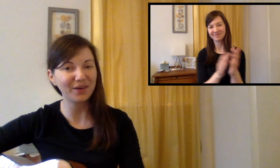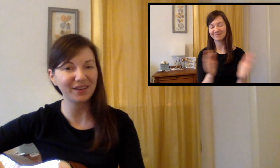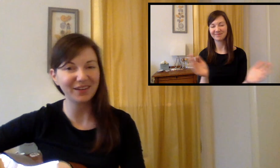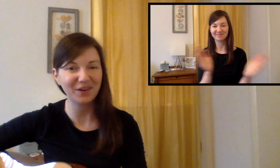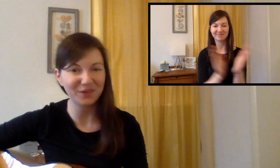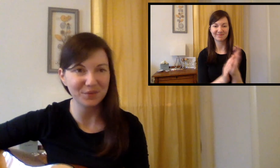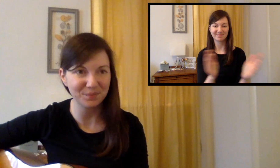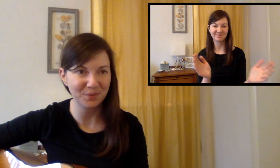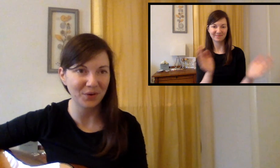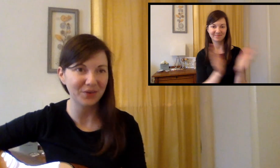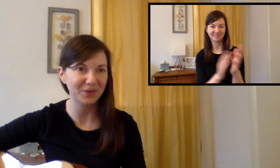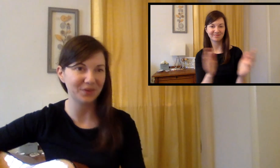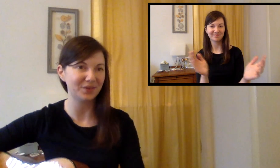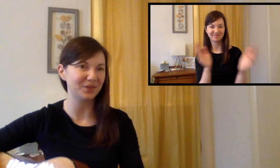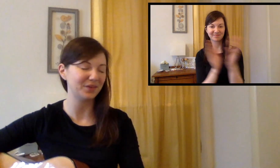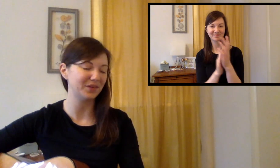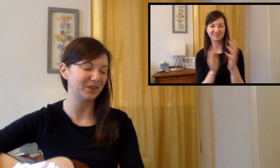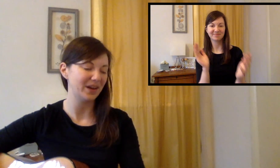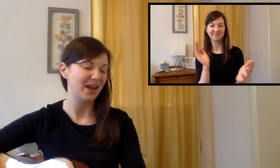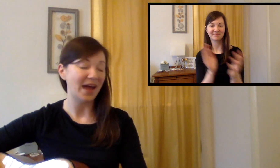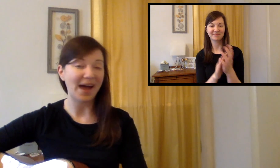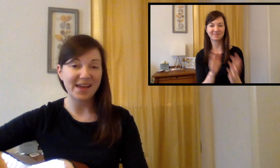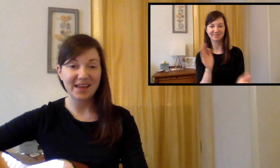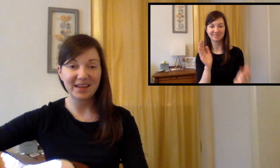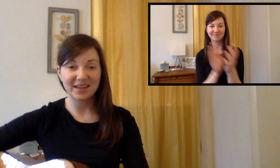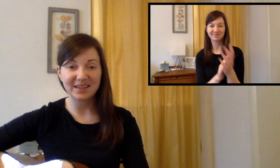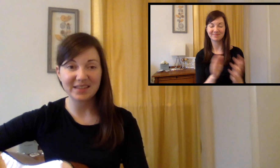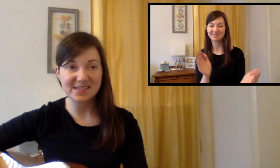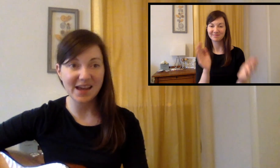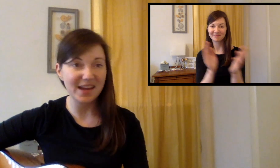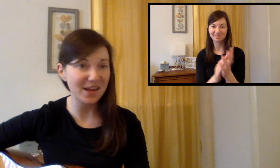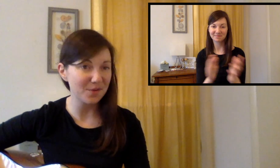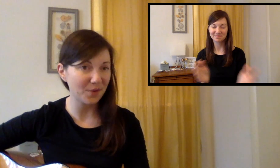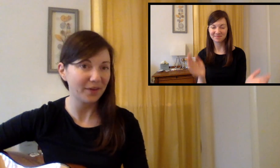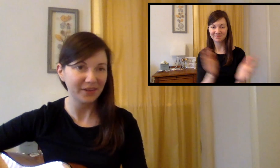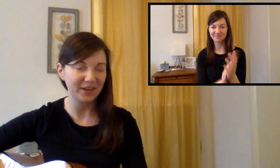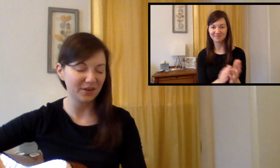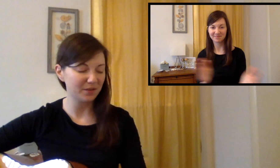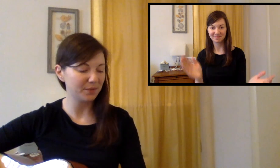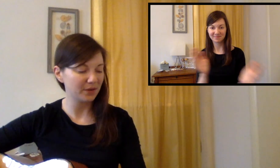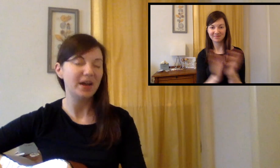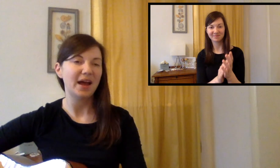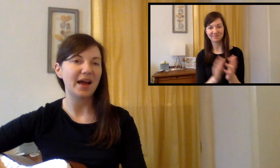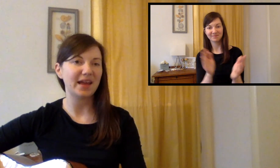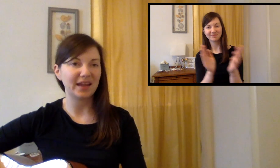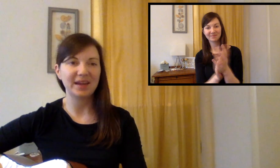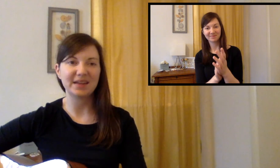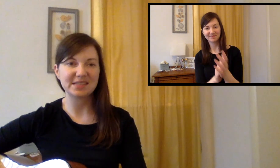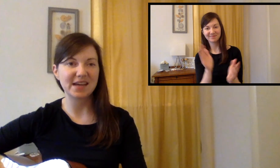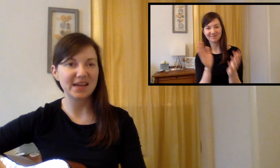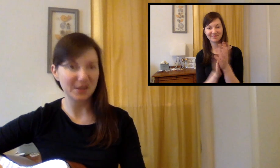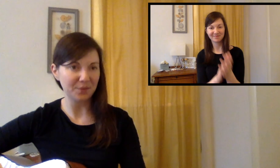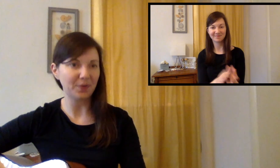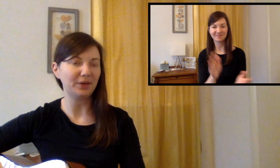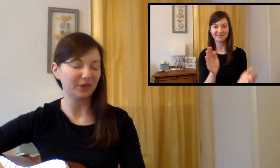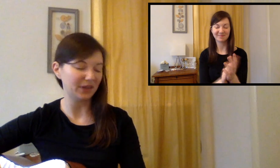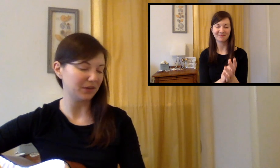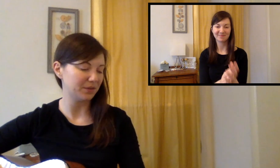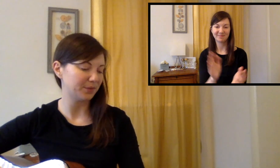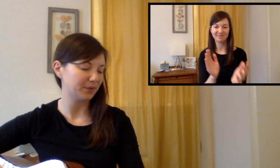no more. I ain't gonna study war no more. I ain't gonna study war no more.